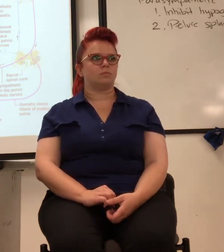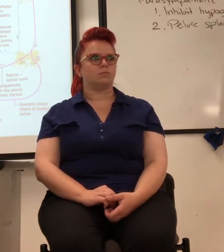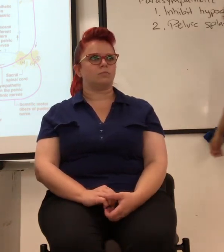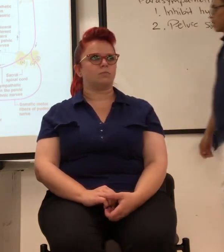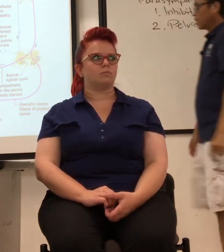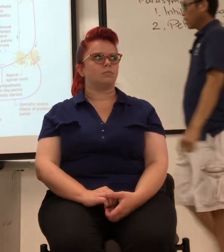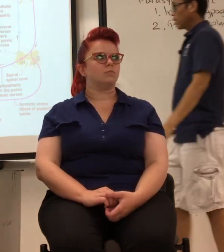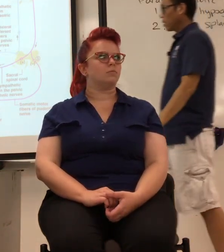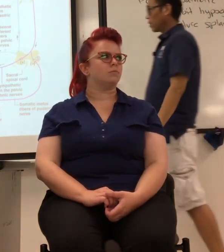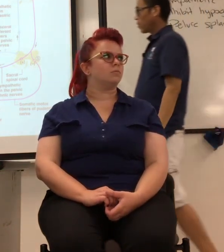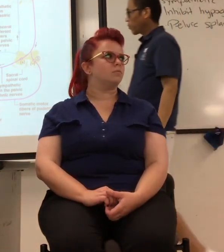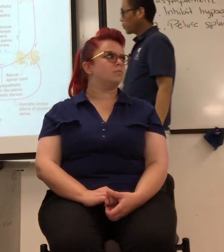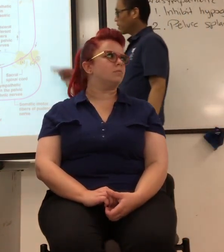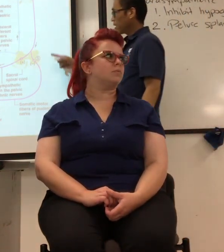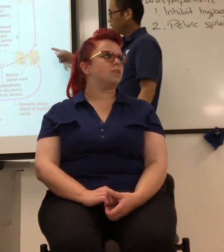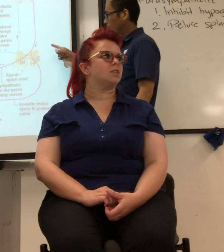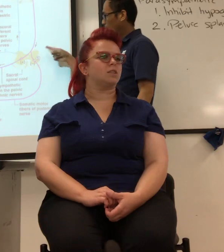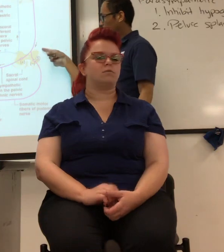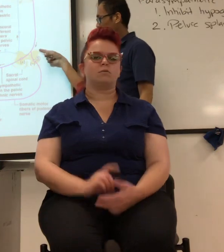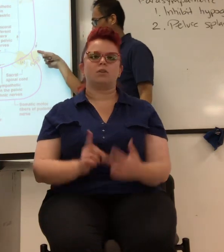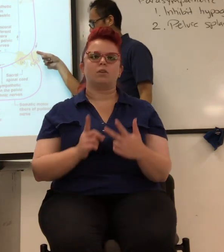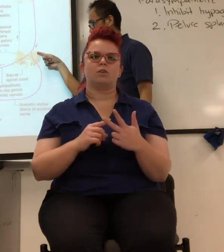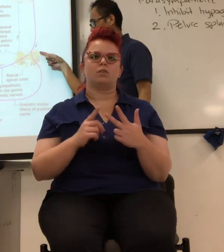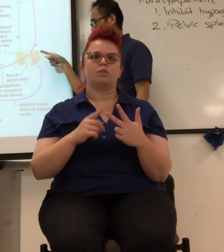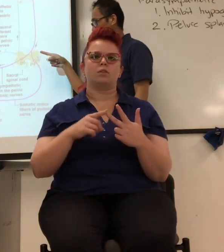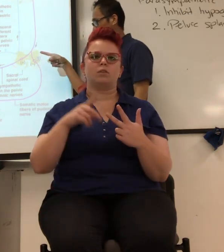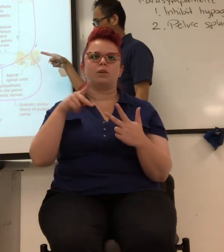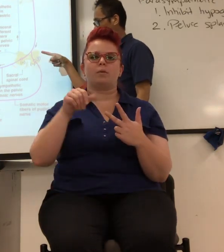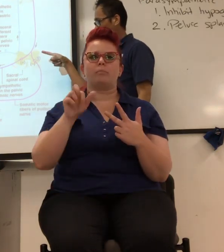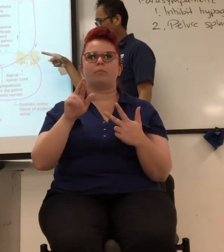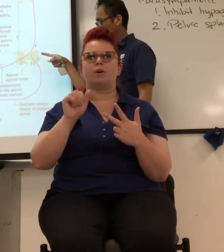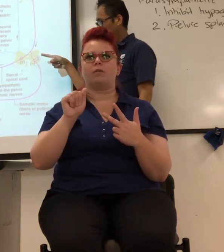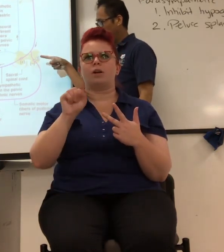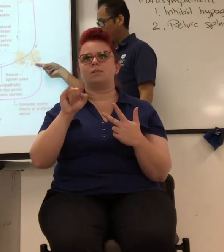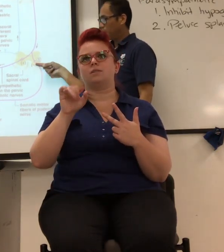Pelvic splanchnic nerves, they do a couple of things.